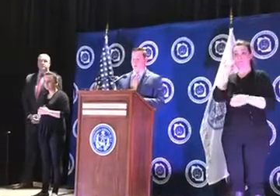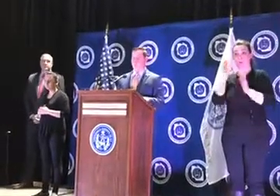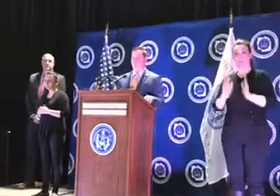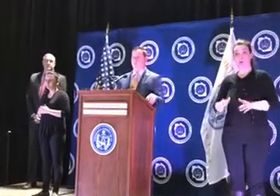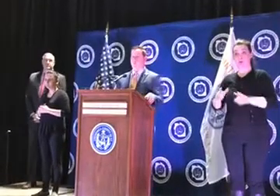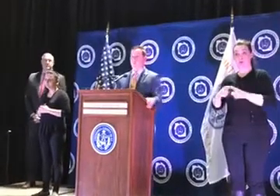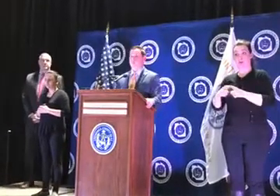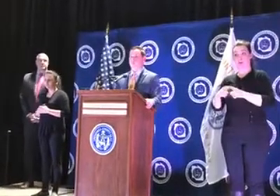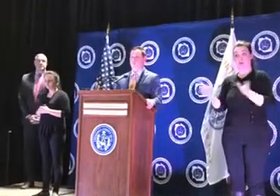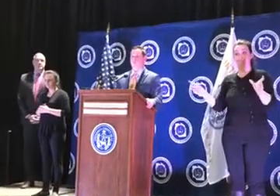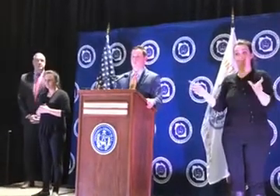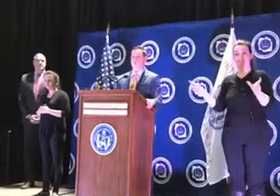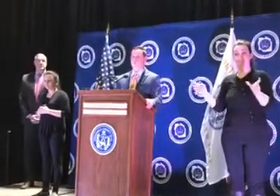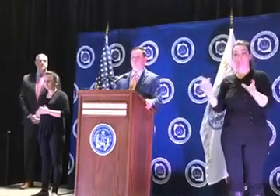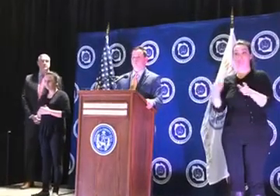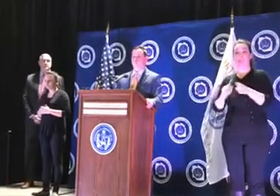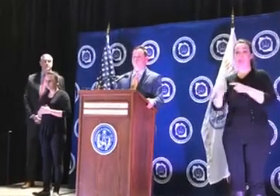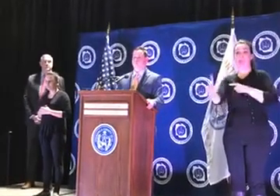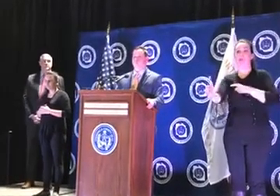I don't believe so.